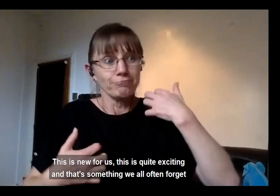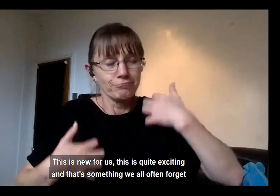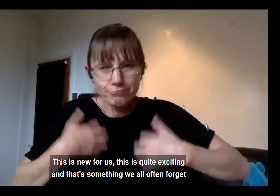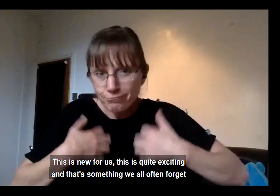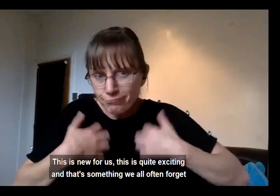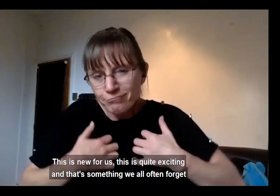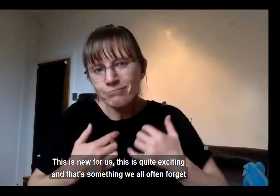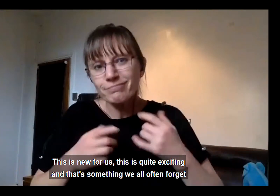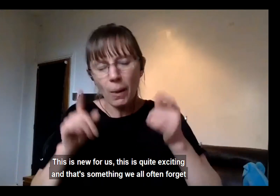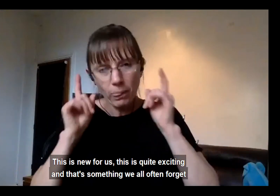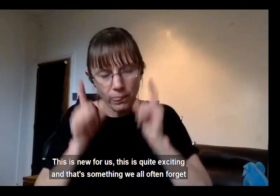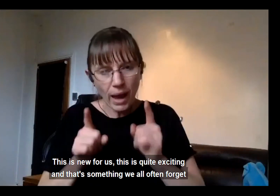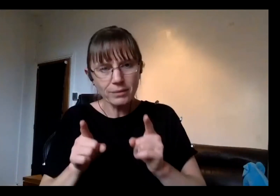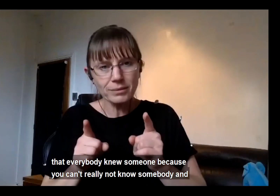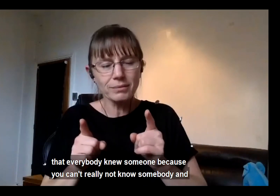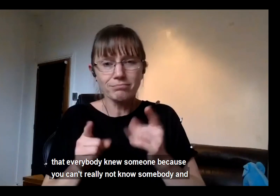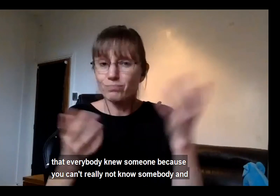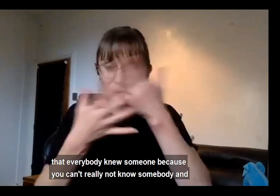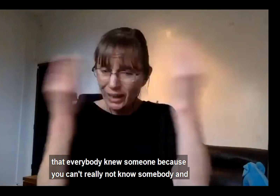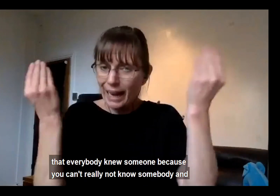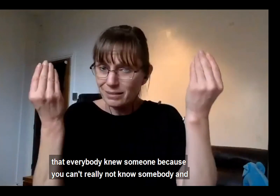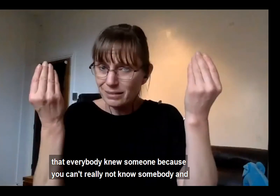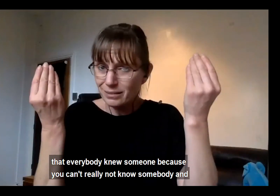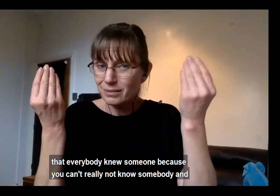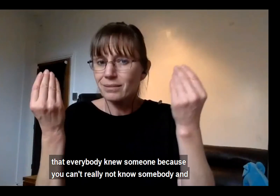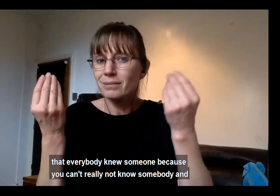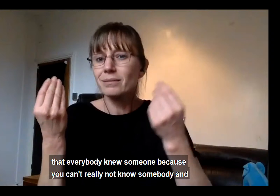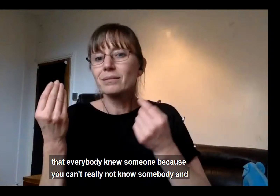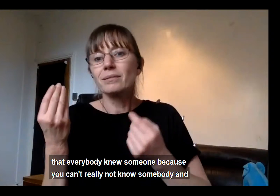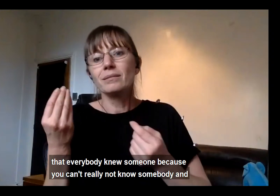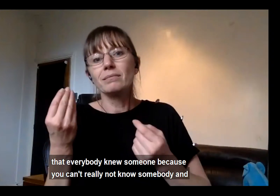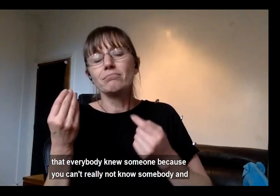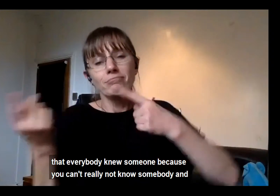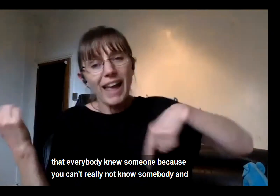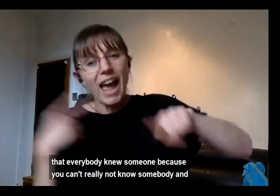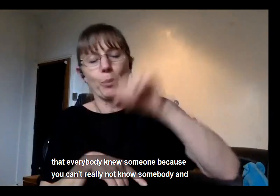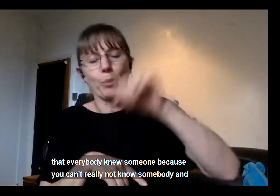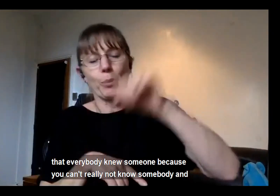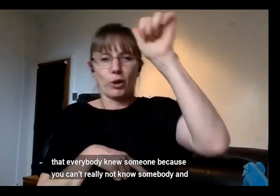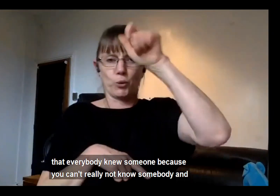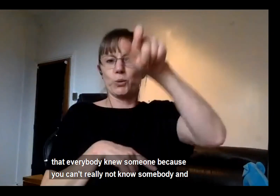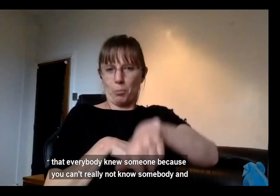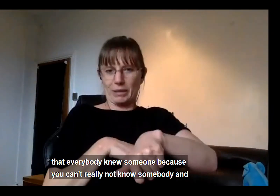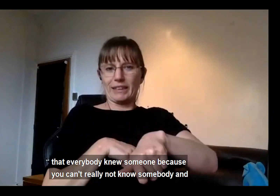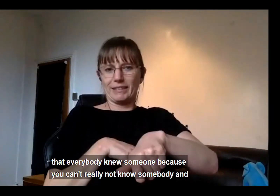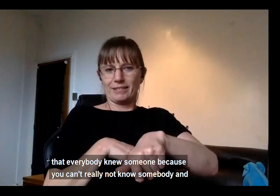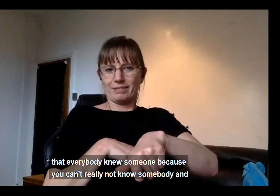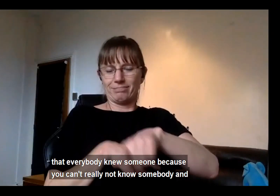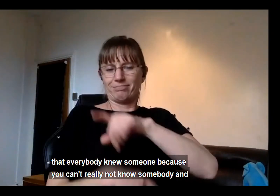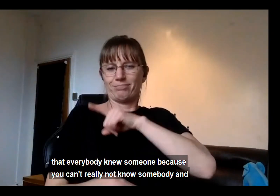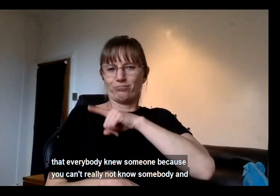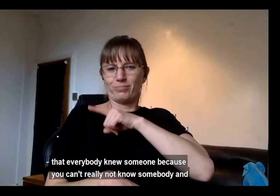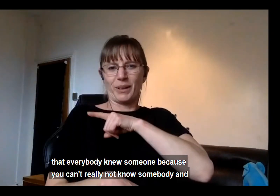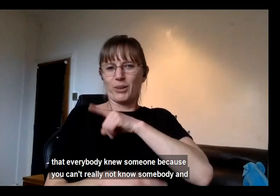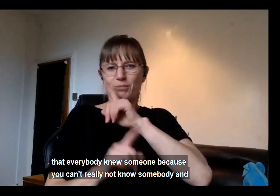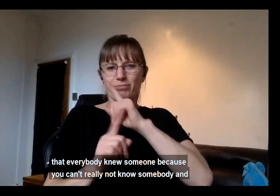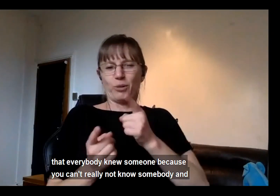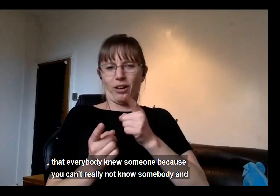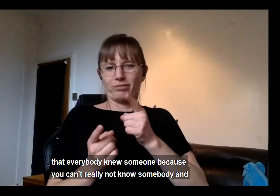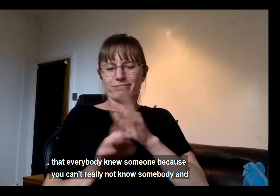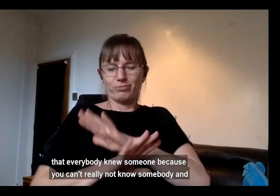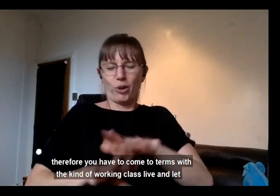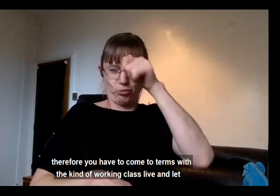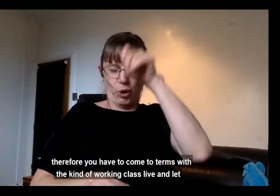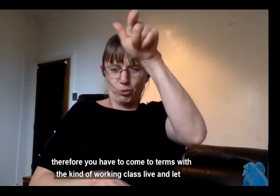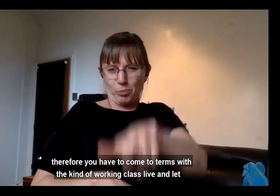exciting. And that's something we often forget, is that everybody knew someone, because you can't really not know somebody.